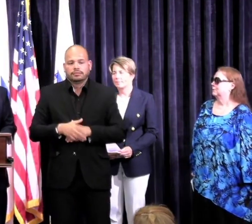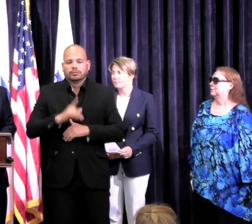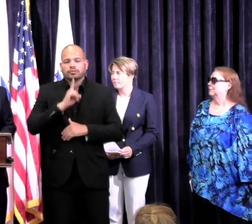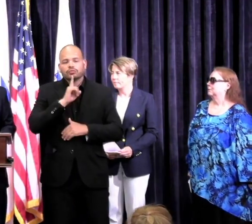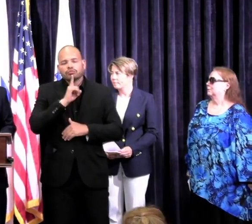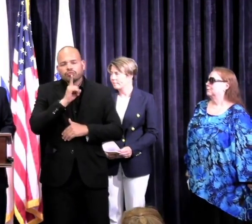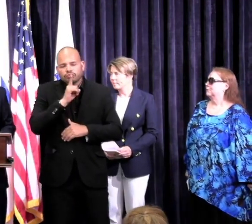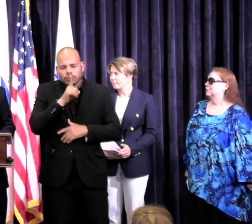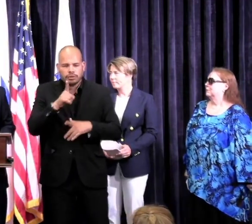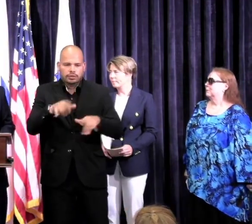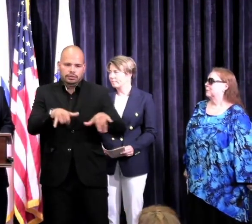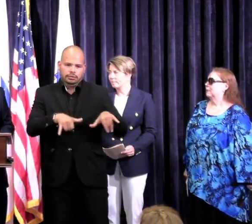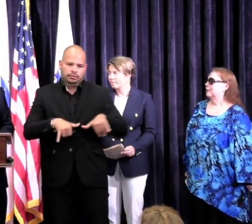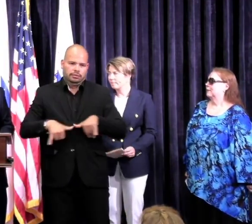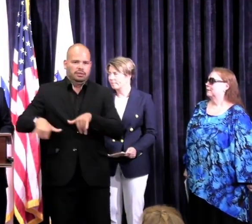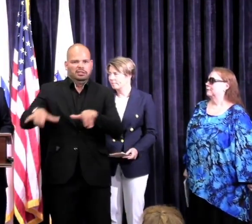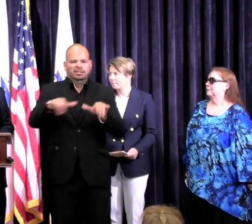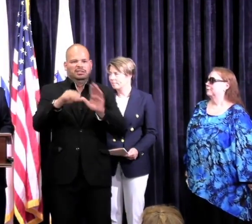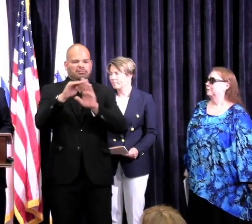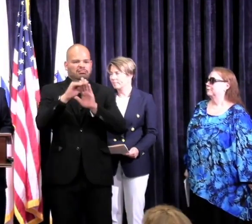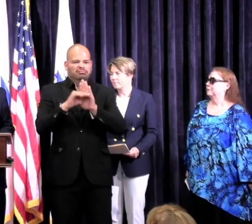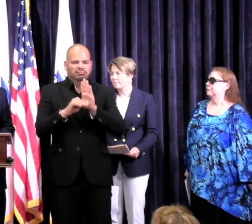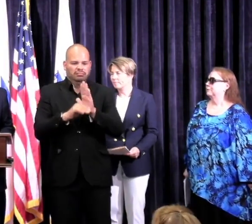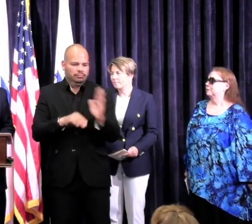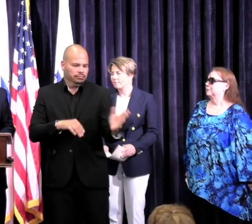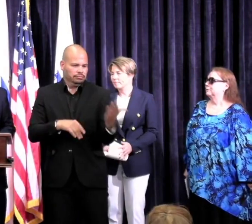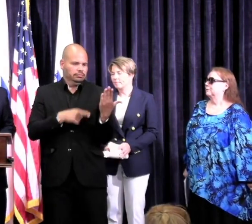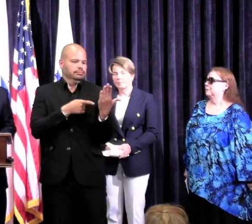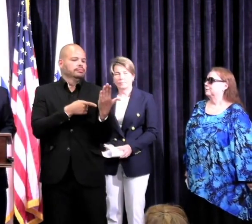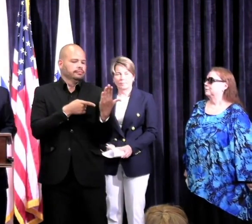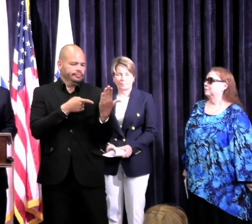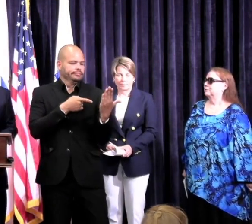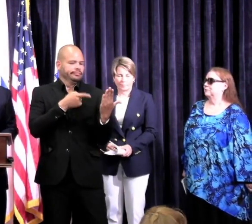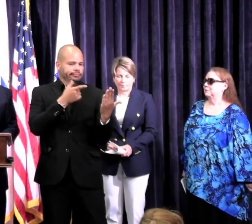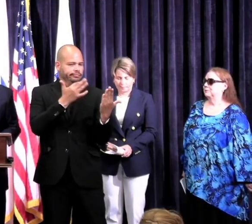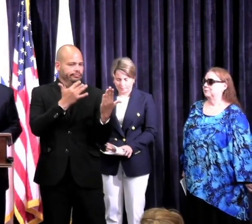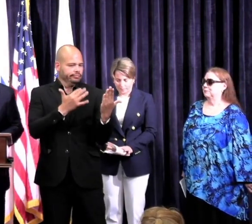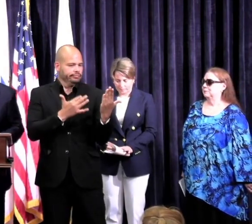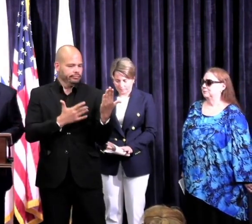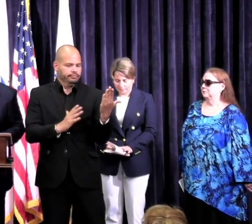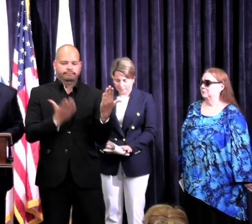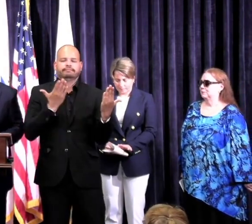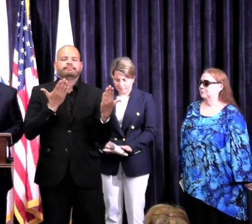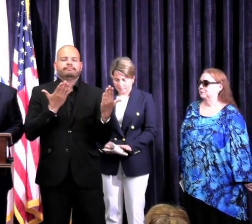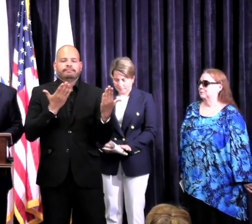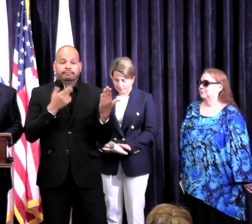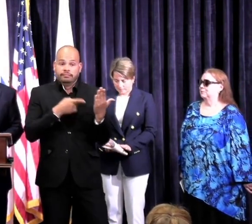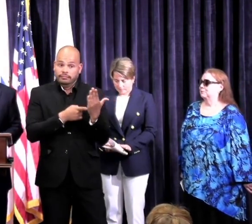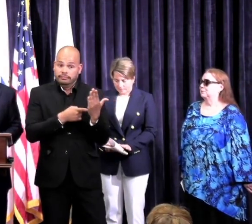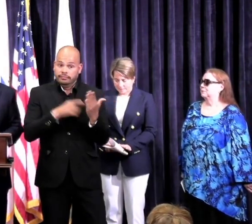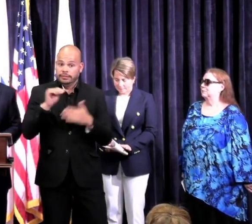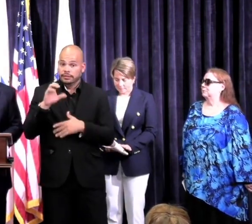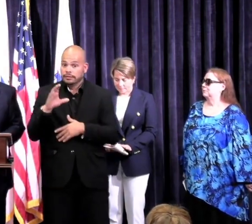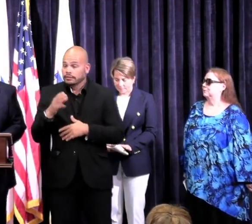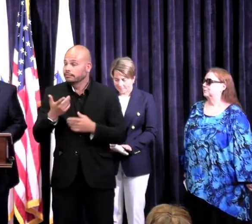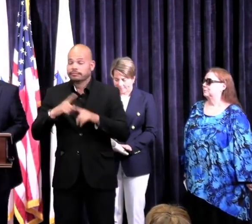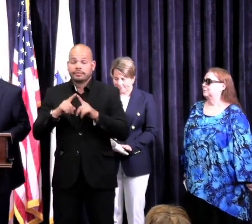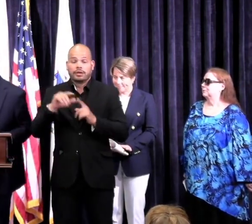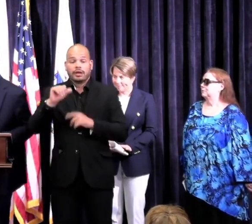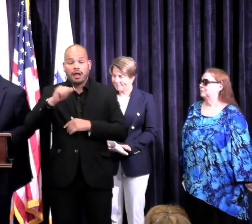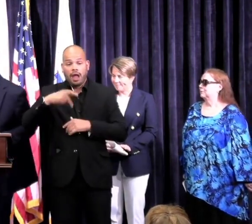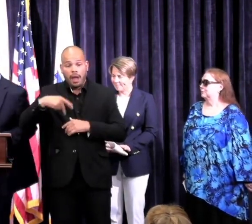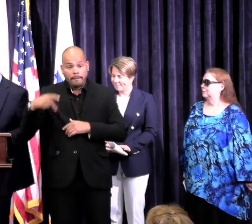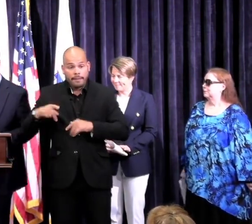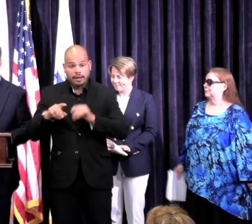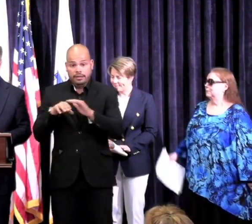issue of Equitable digital access at the Forefront of website and application development I'll